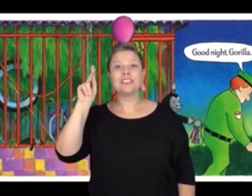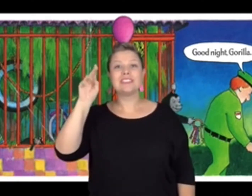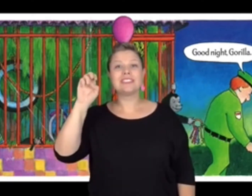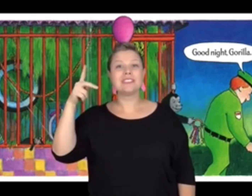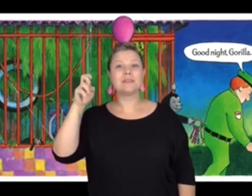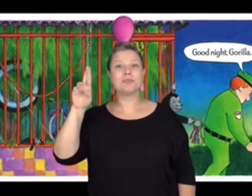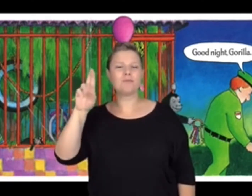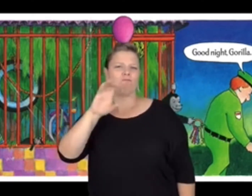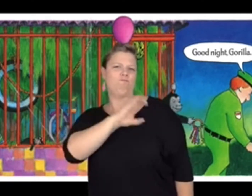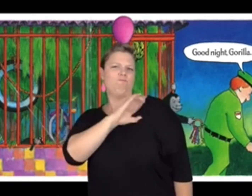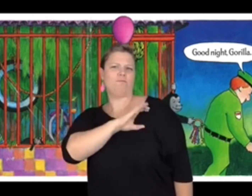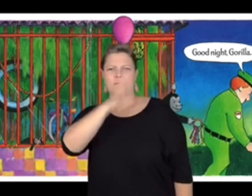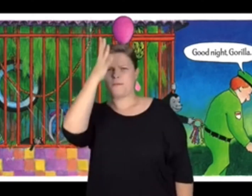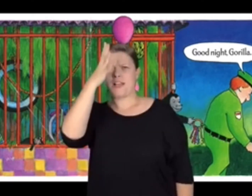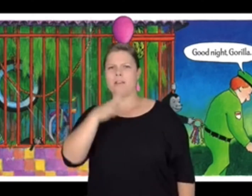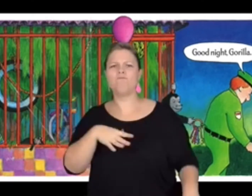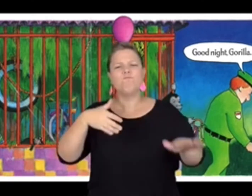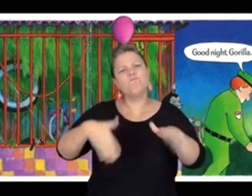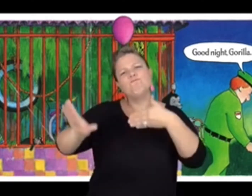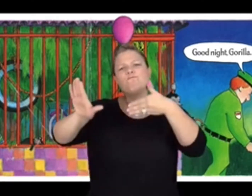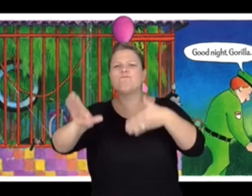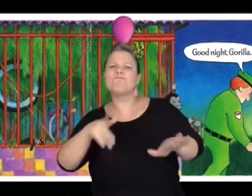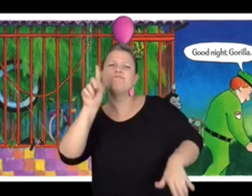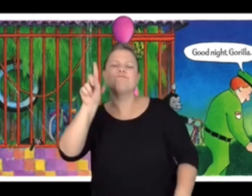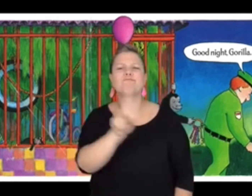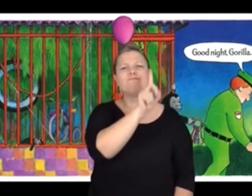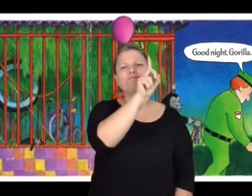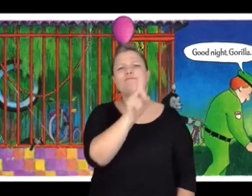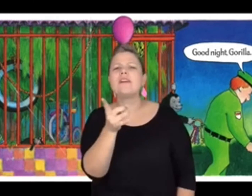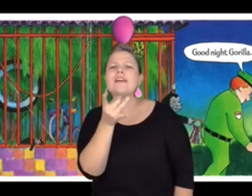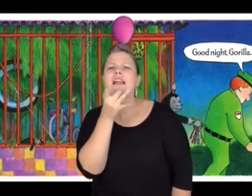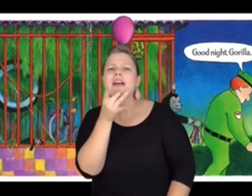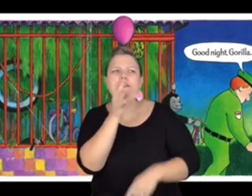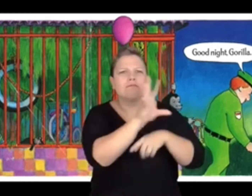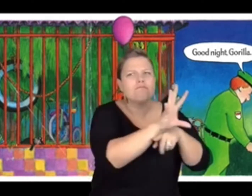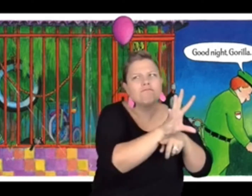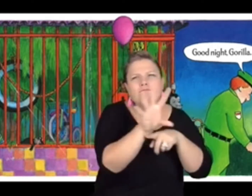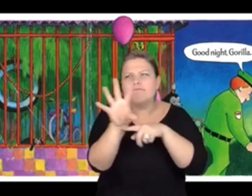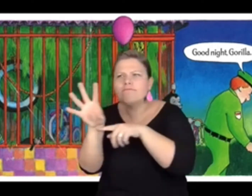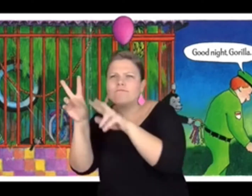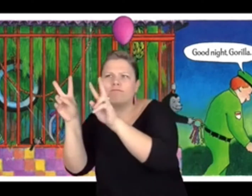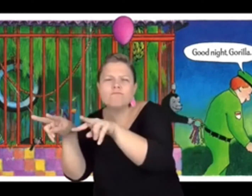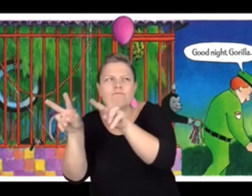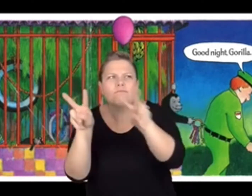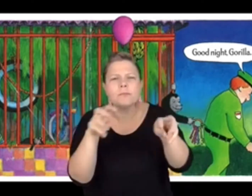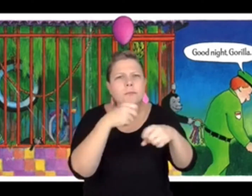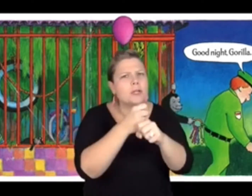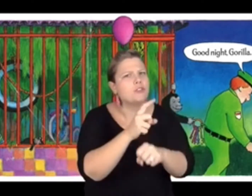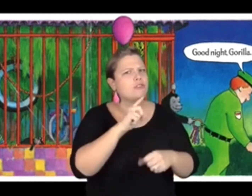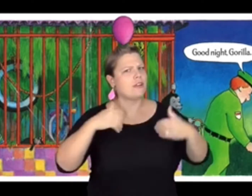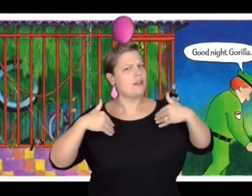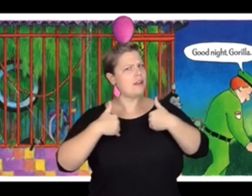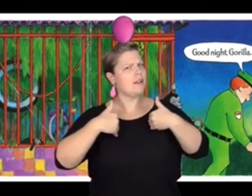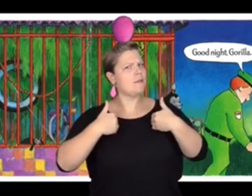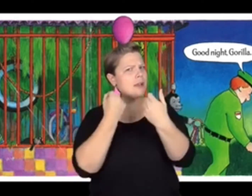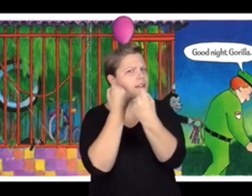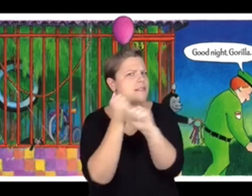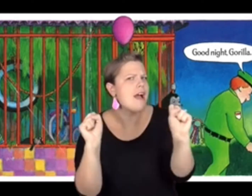The zookeeper was making his rounds, walking around the zoo with his flashlight, making sure that all